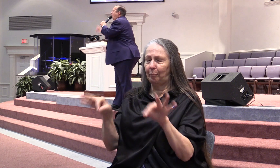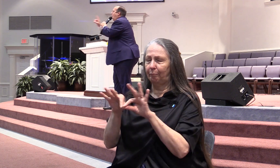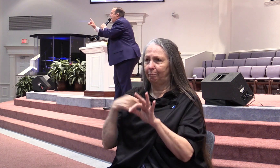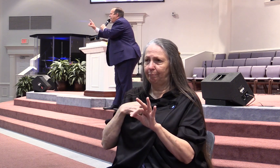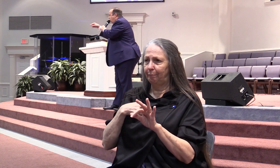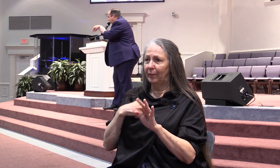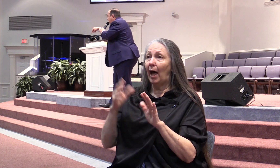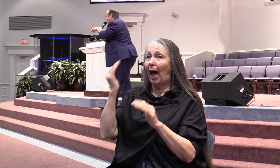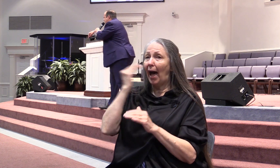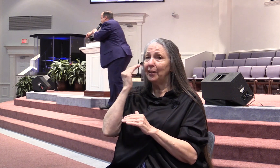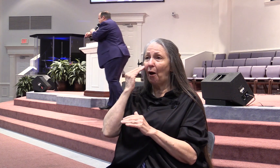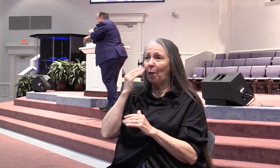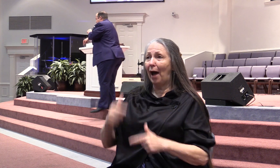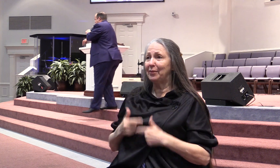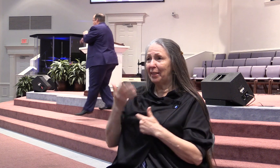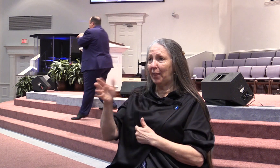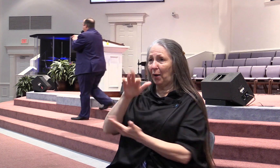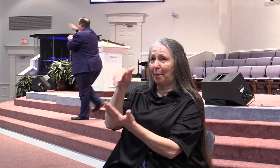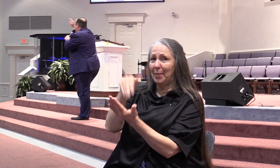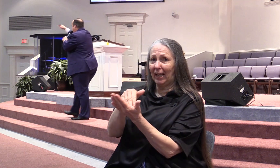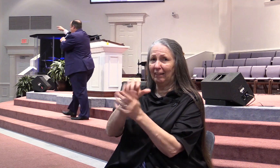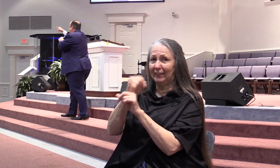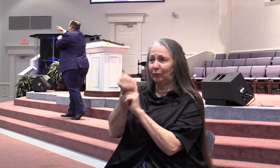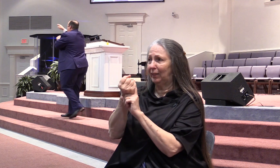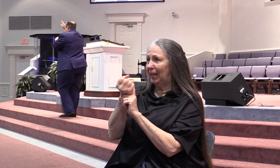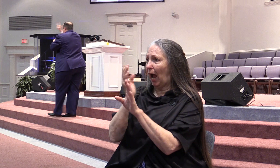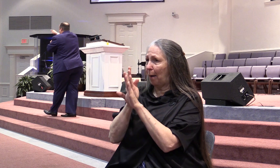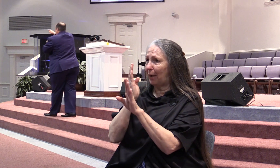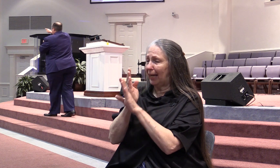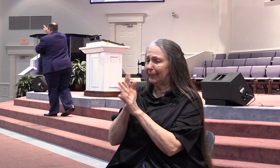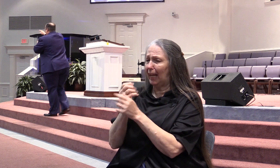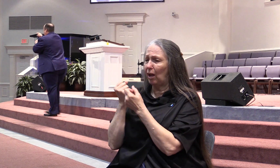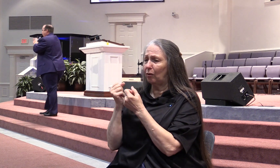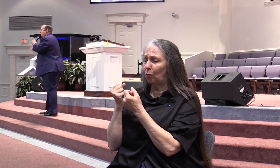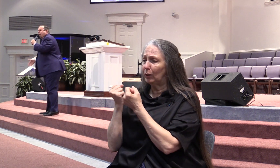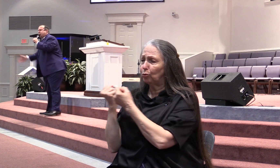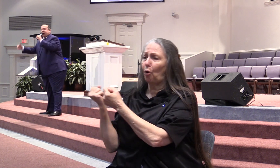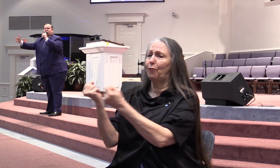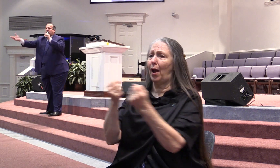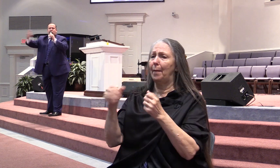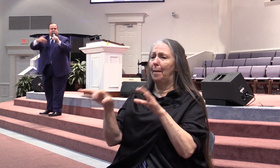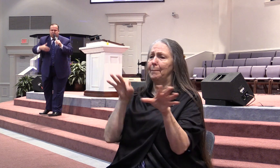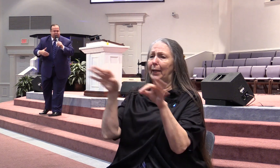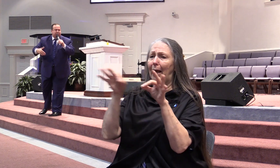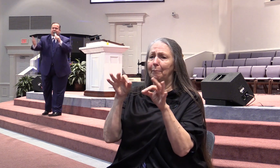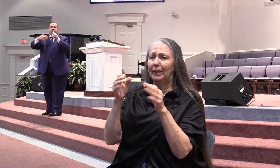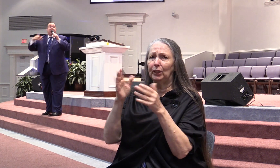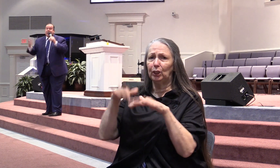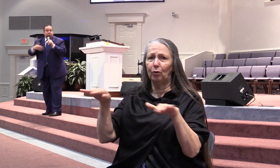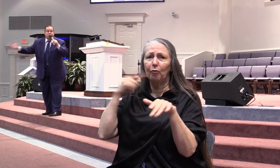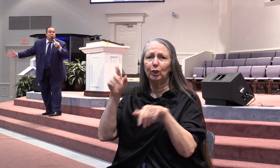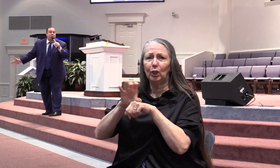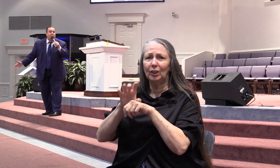me. All I know is I was living in the middle of it. We ran our buses and picked kids up in Ferguson. We had people in our church that were from there. That